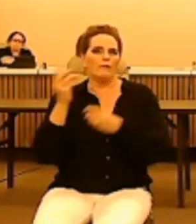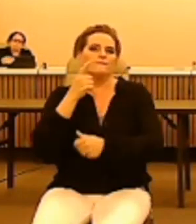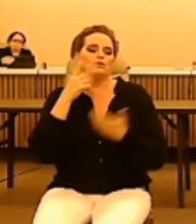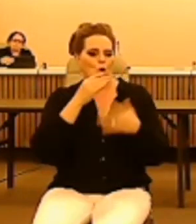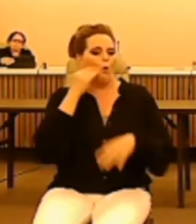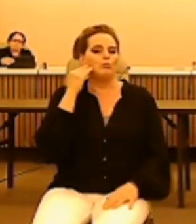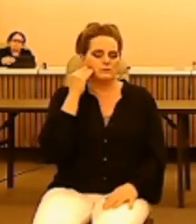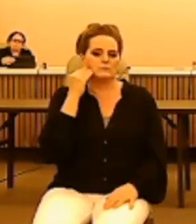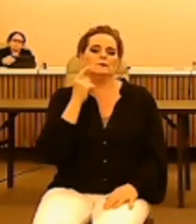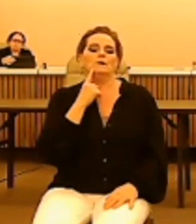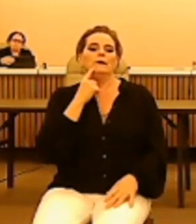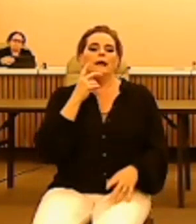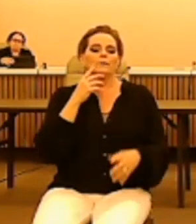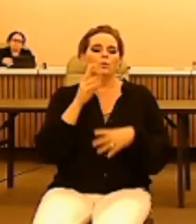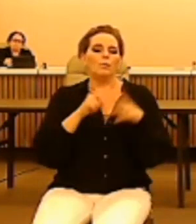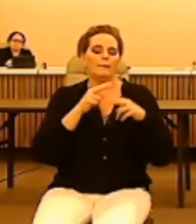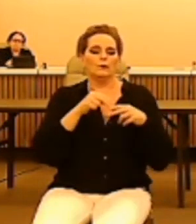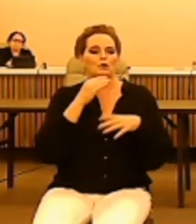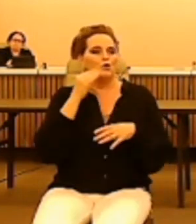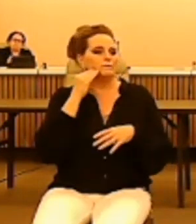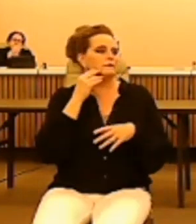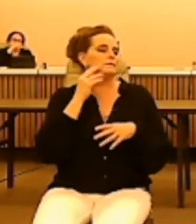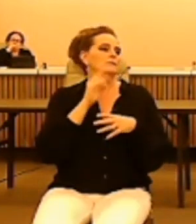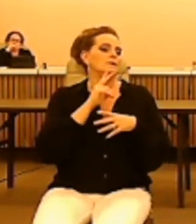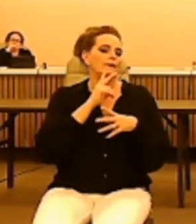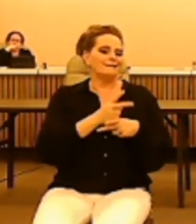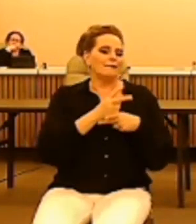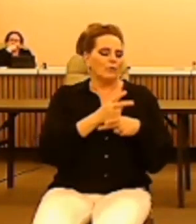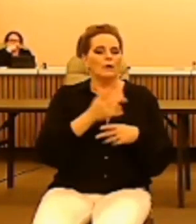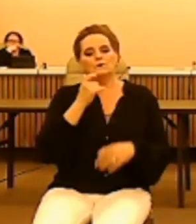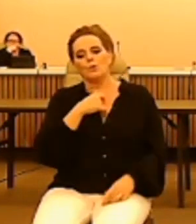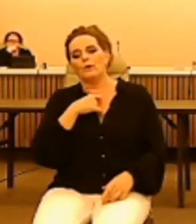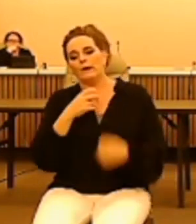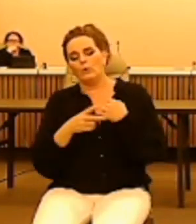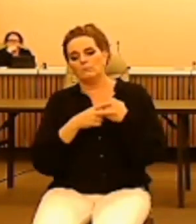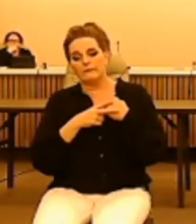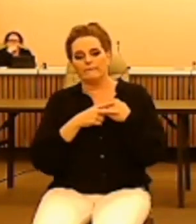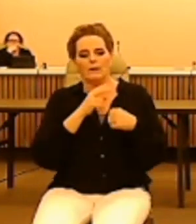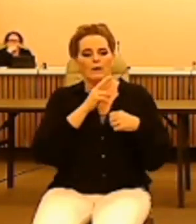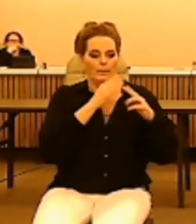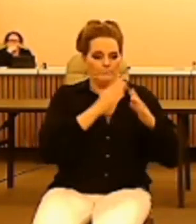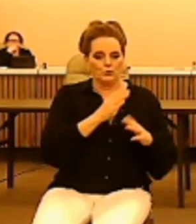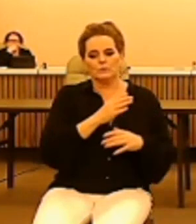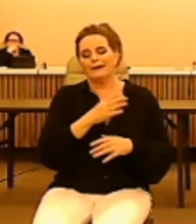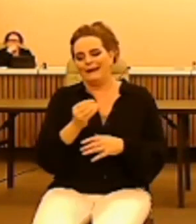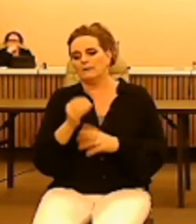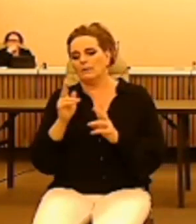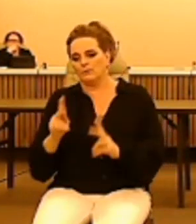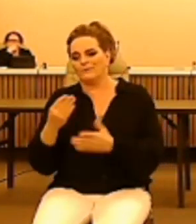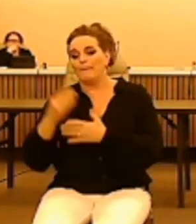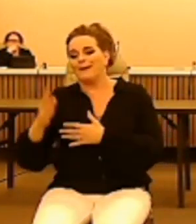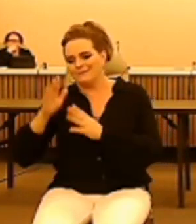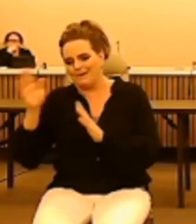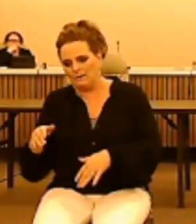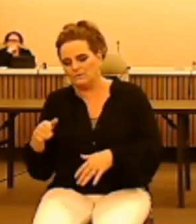homes and more carefully. So it's going to save the builder, the homeowner, lots of money. And